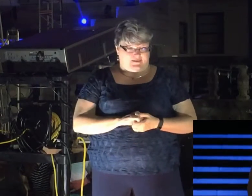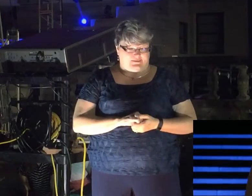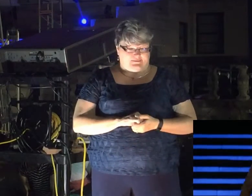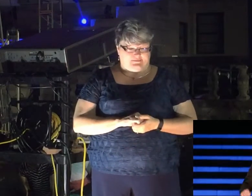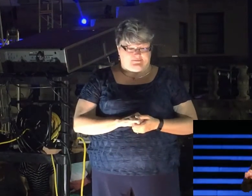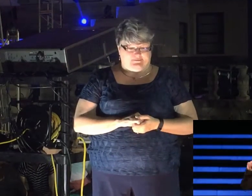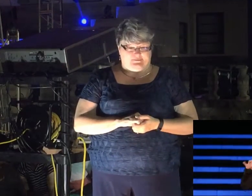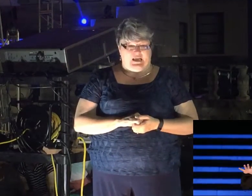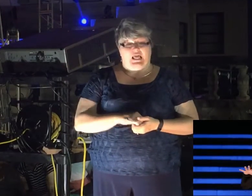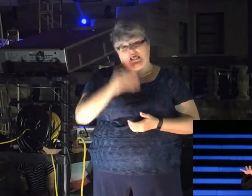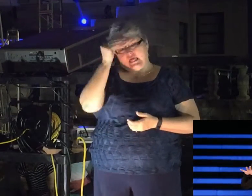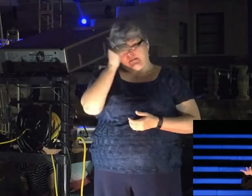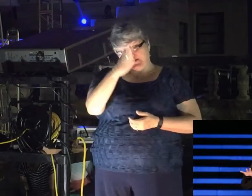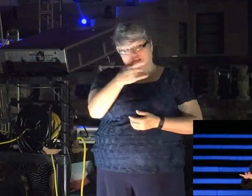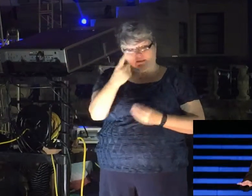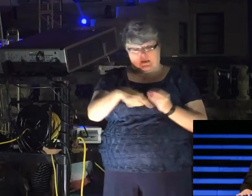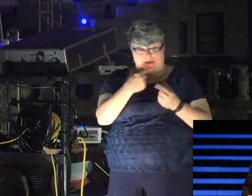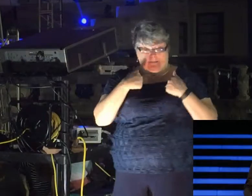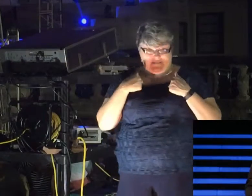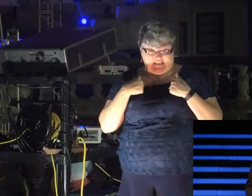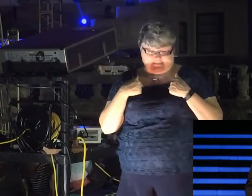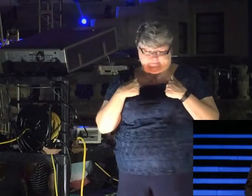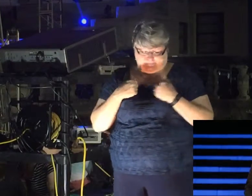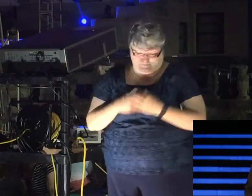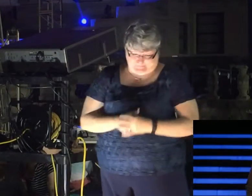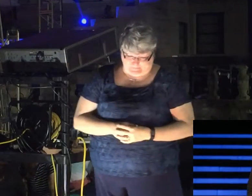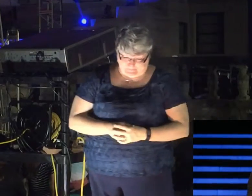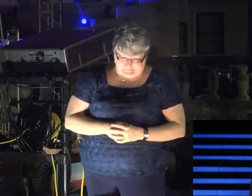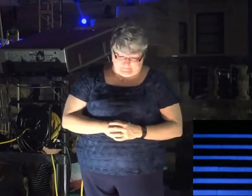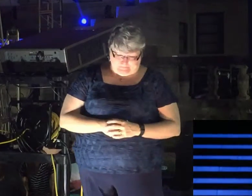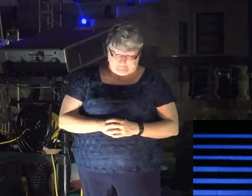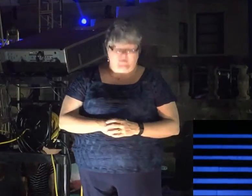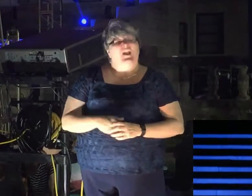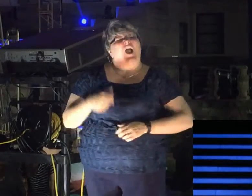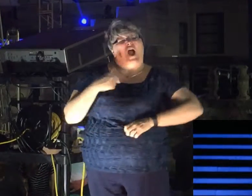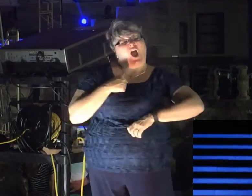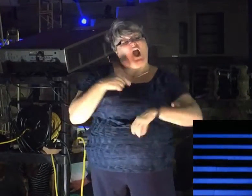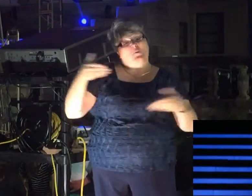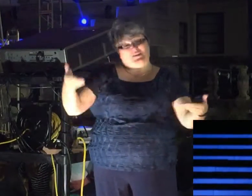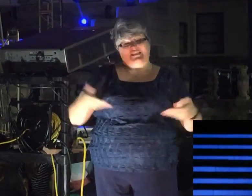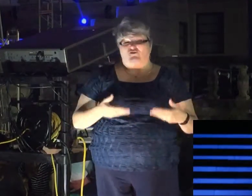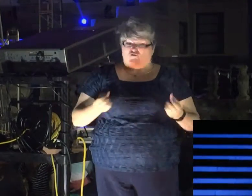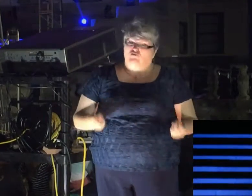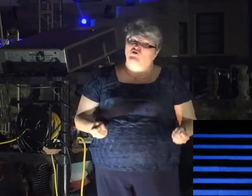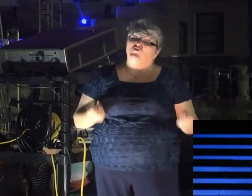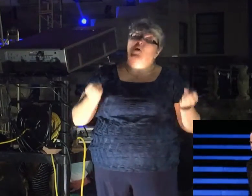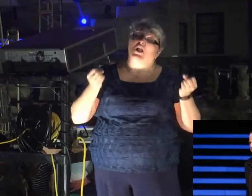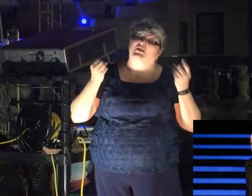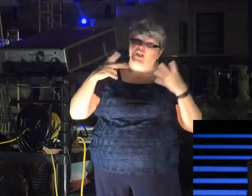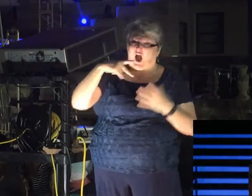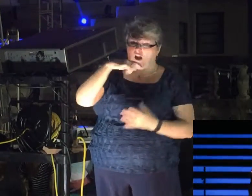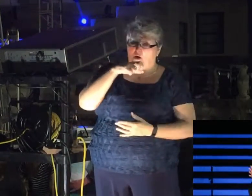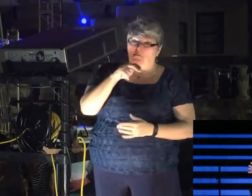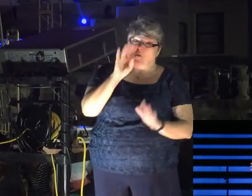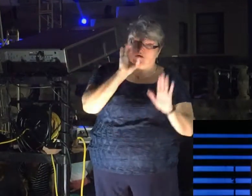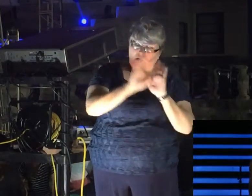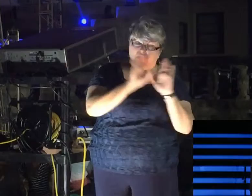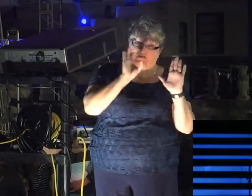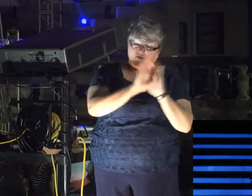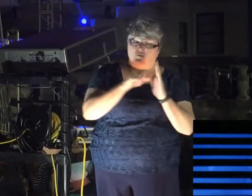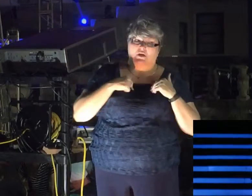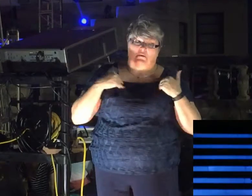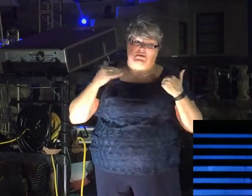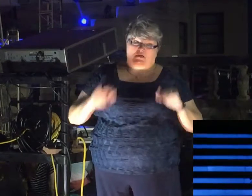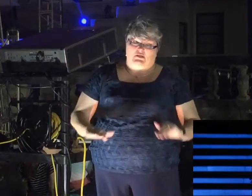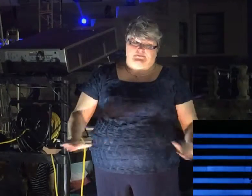need that. Let me tell you something about me. I was introduced to a lot of